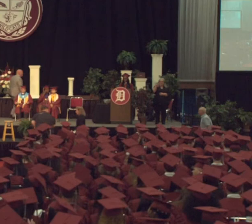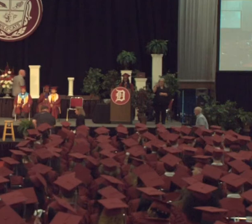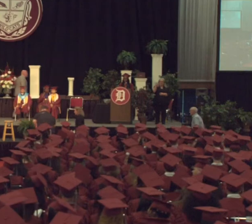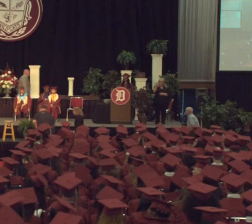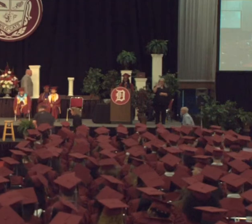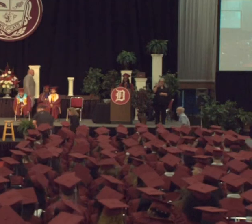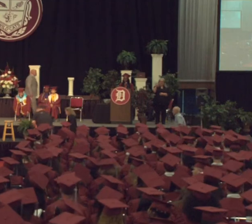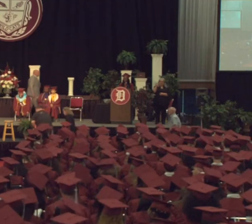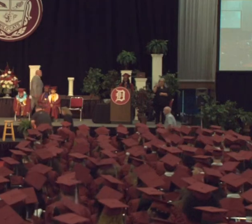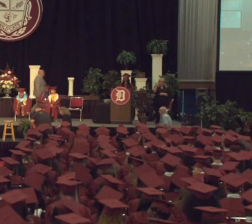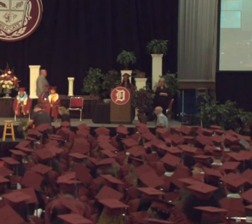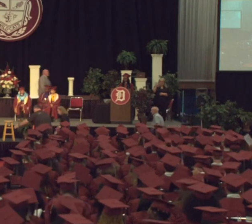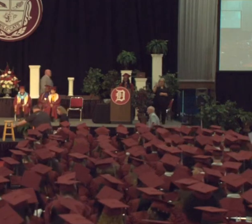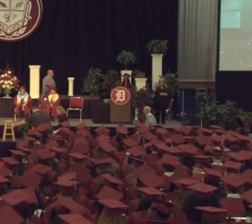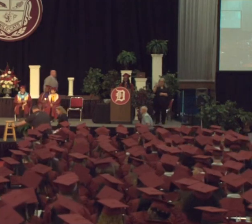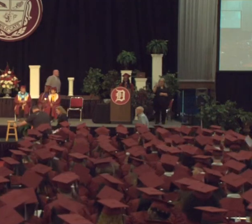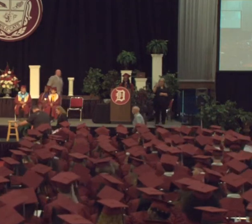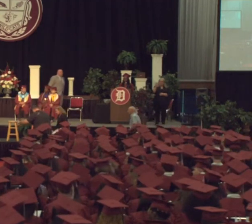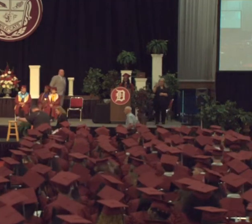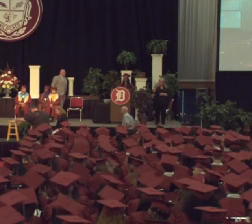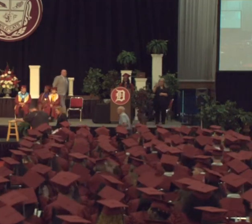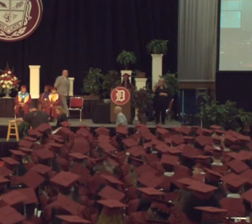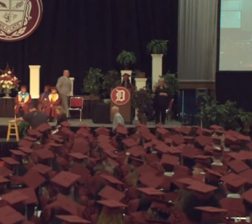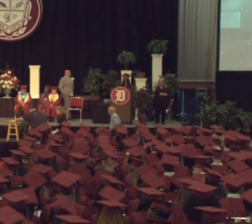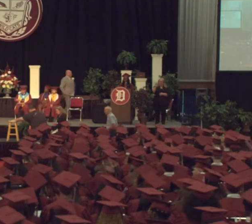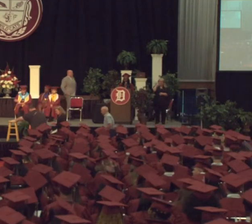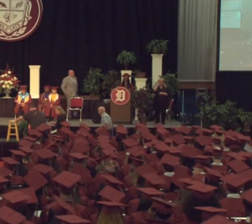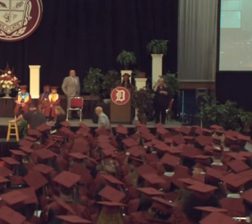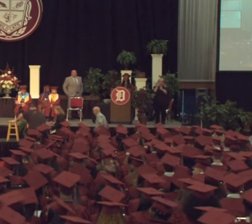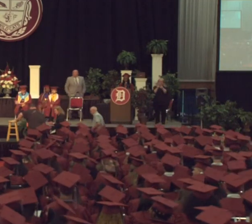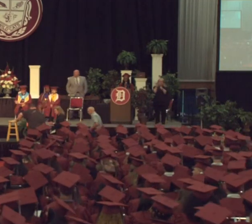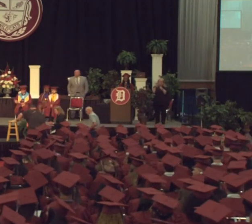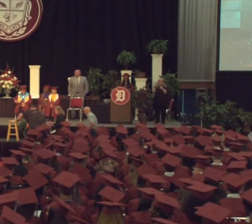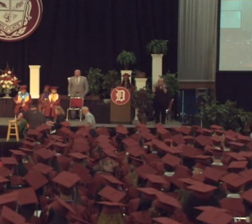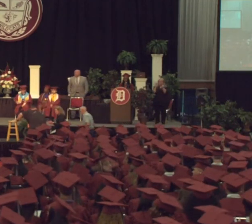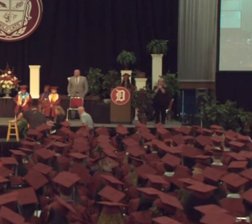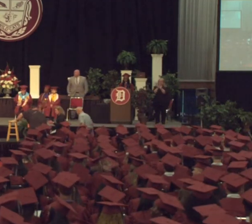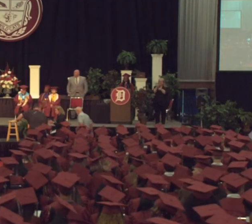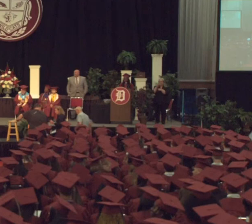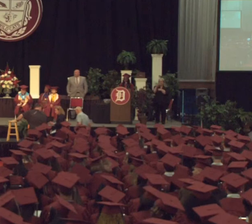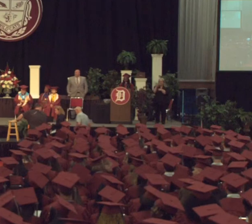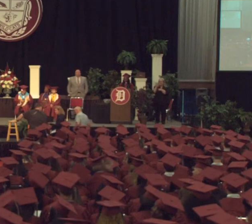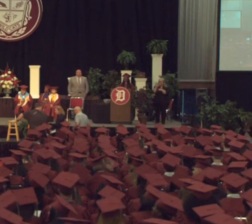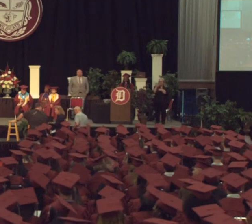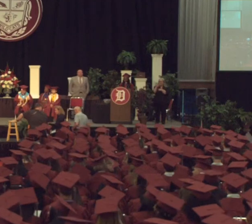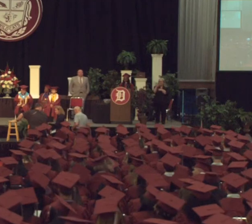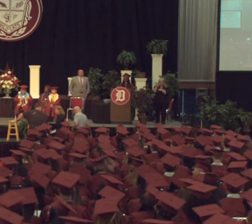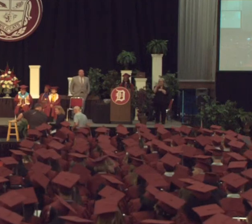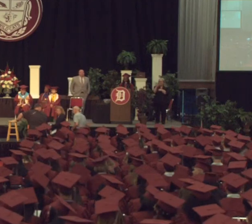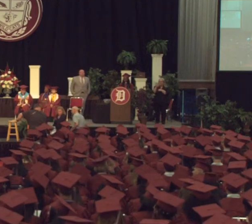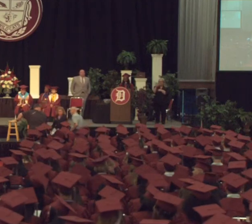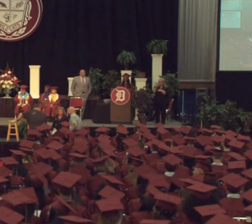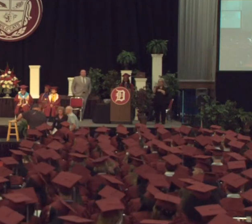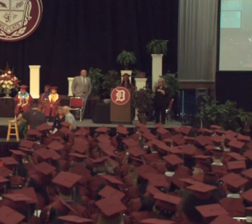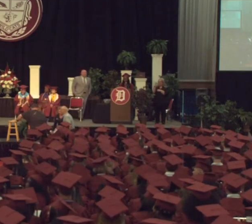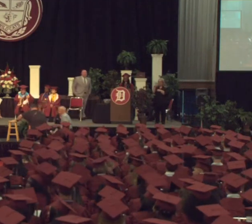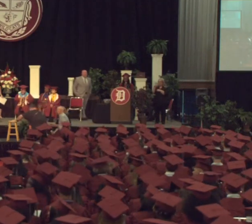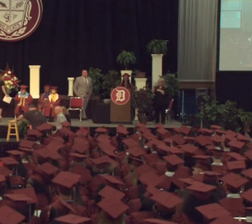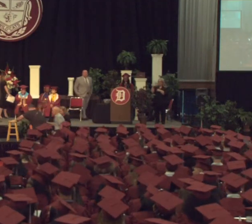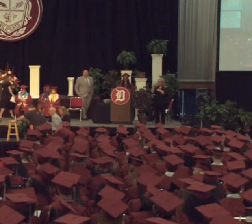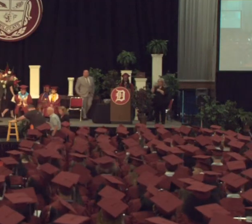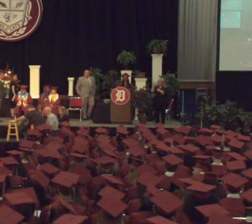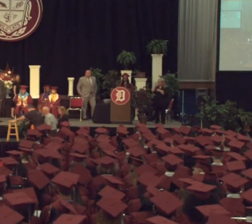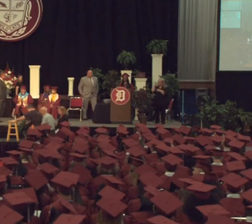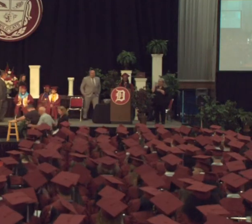the honors, assisted by Ms. Tracy Blanchard and Ms. Jessica Glass. Mr. Madere will now formally